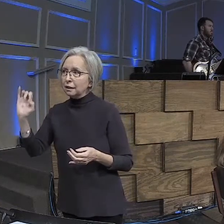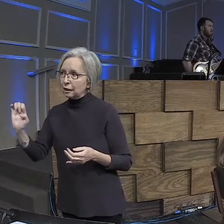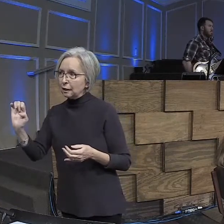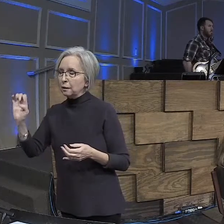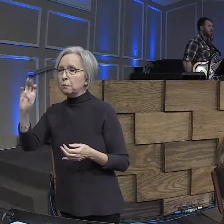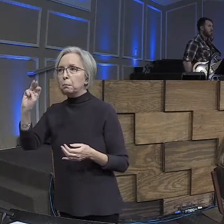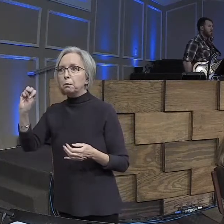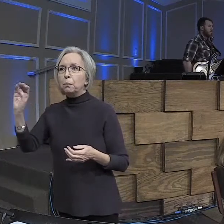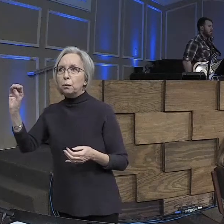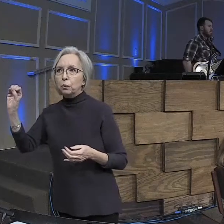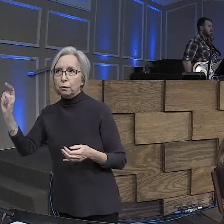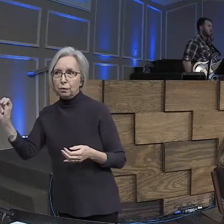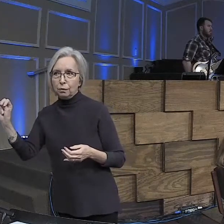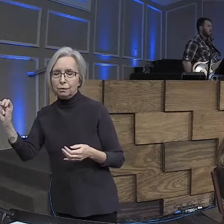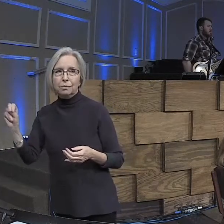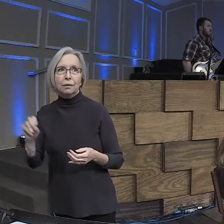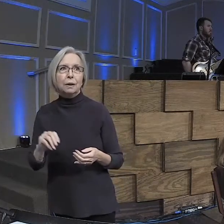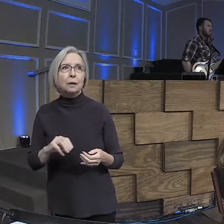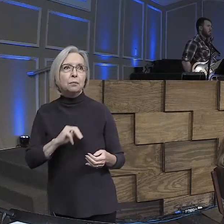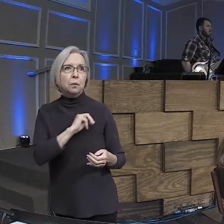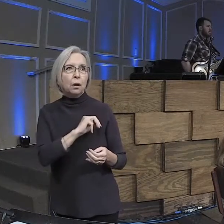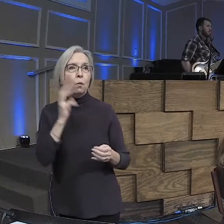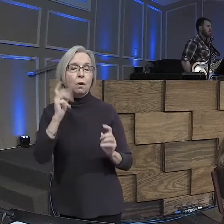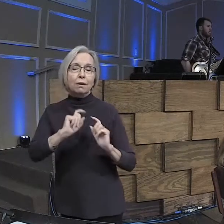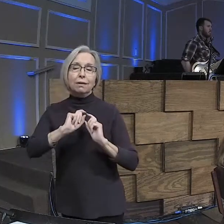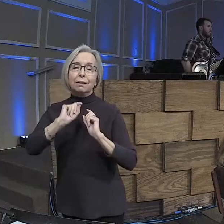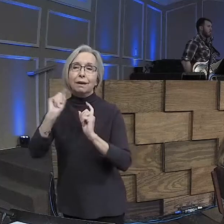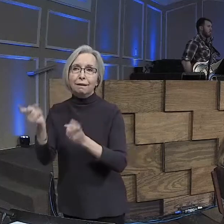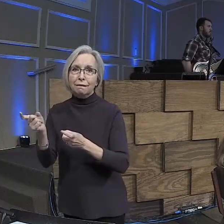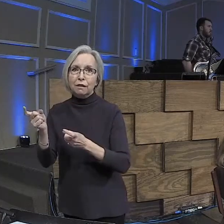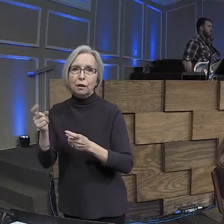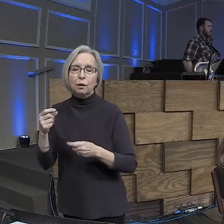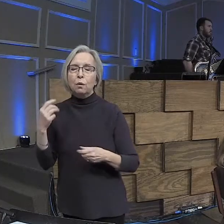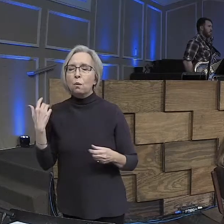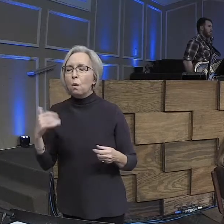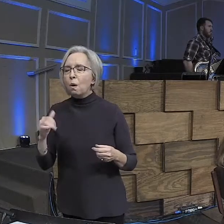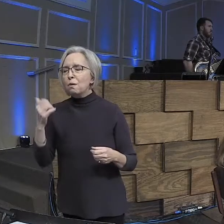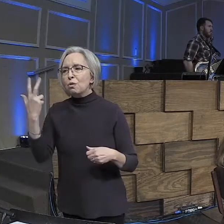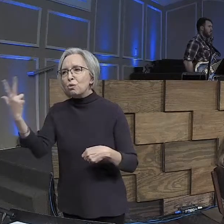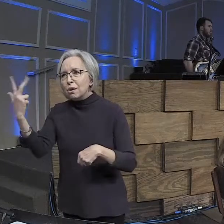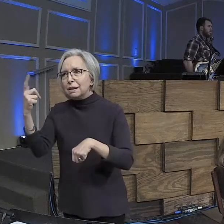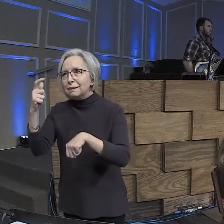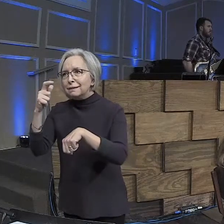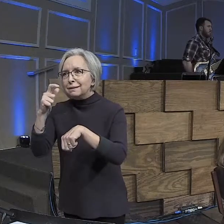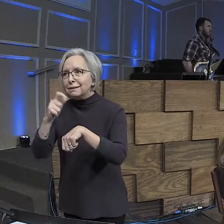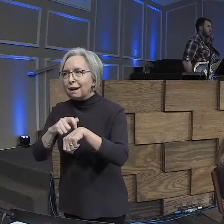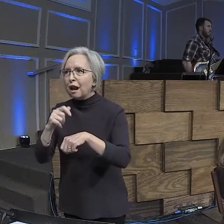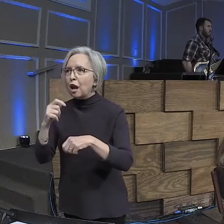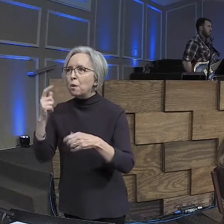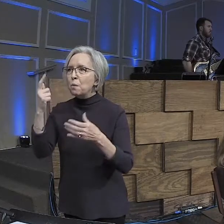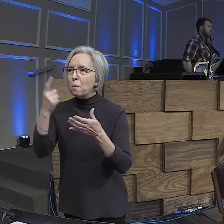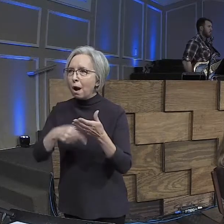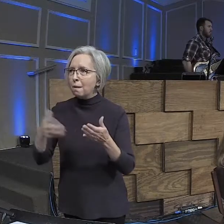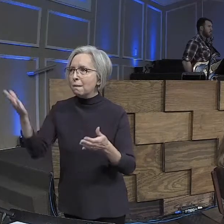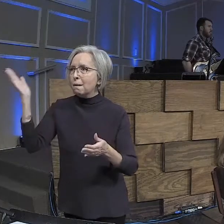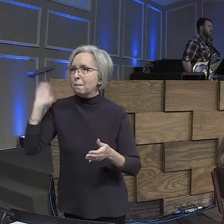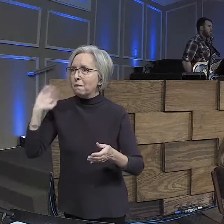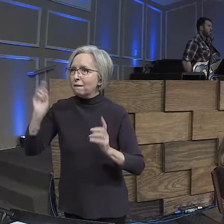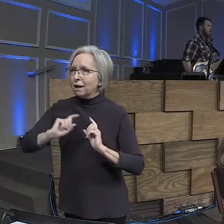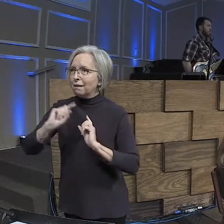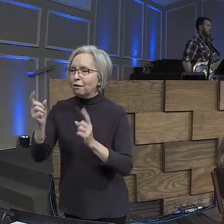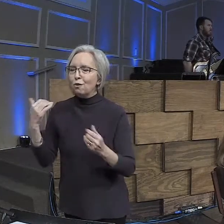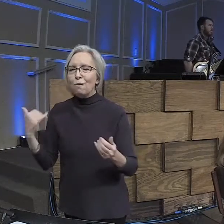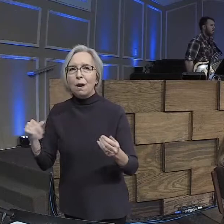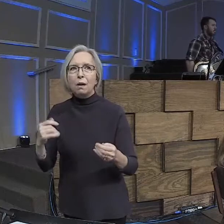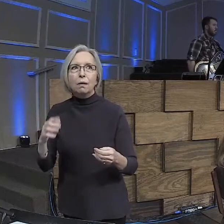offering, we will give a gift this year, which is nearly triple the size, the largest that we've ever given to Lottie Moon, in the amount